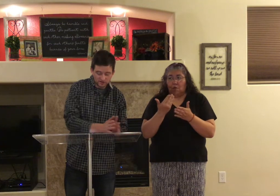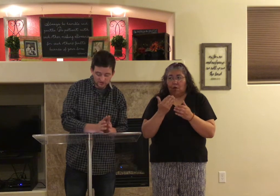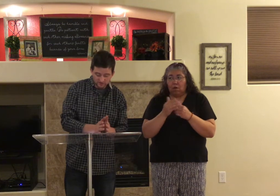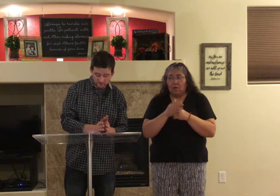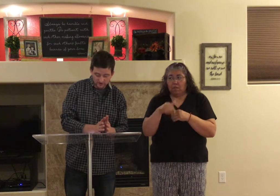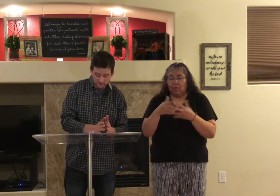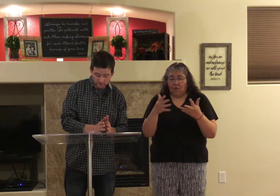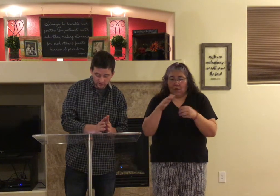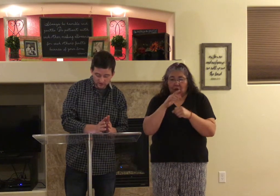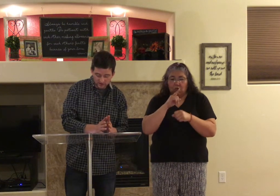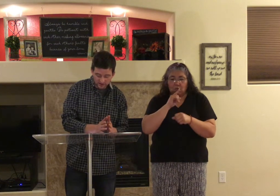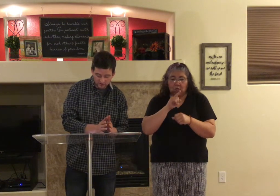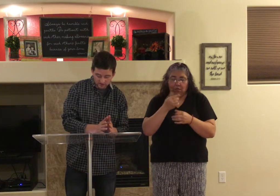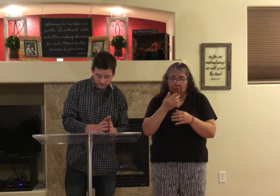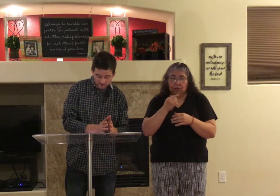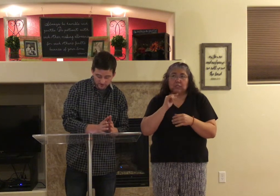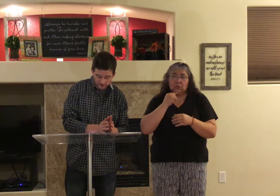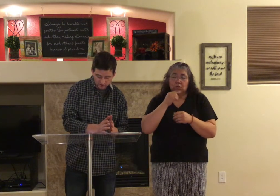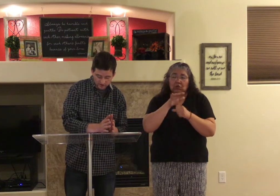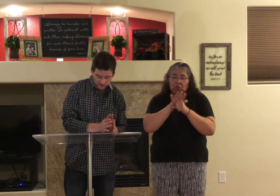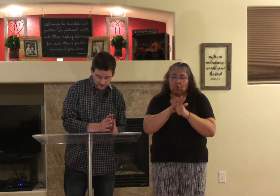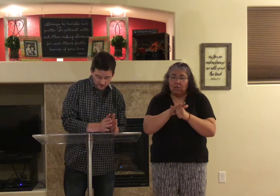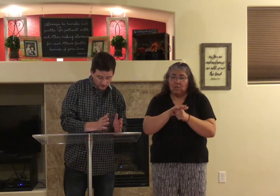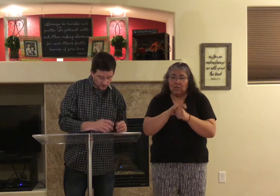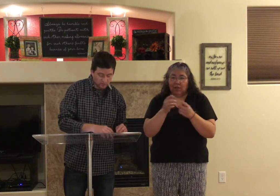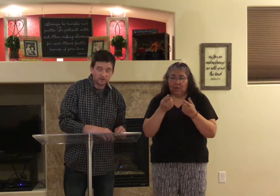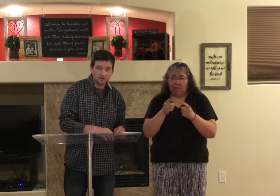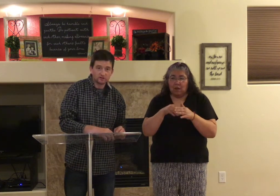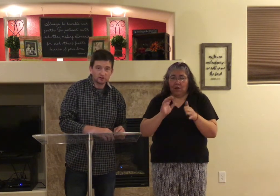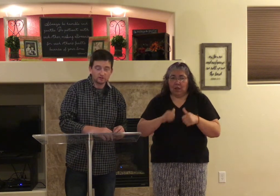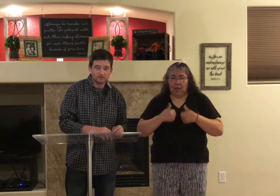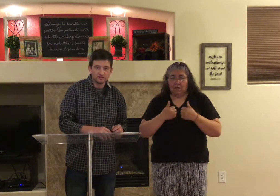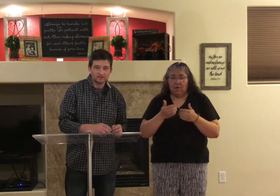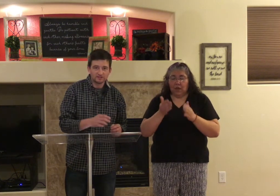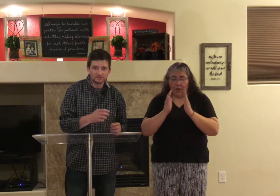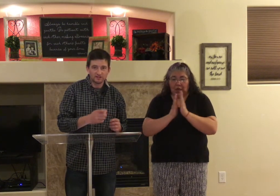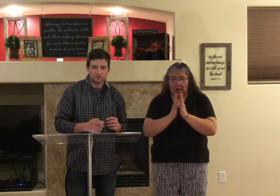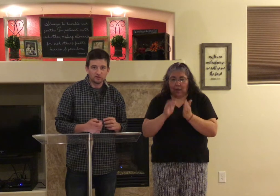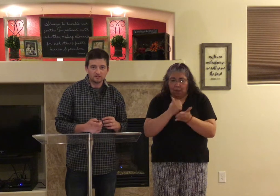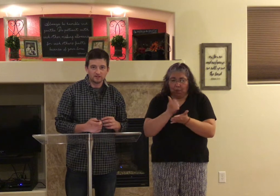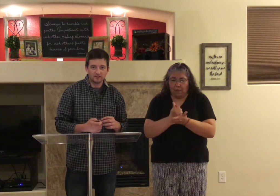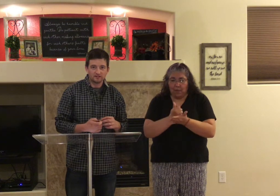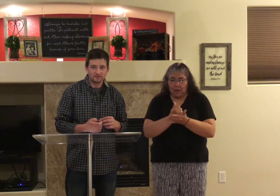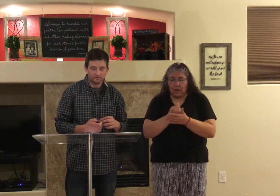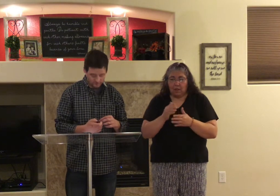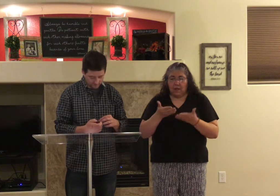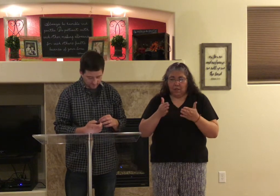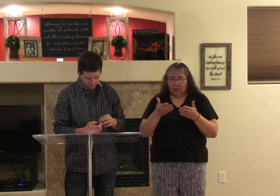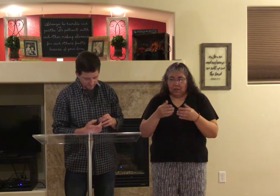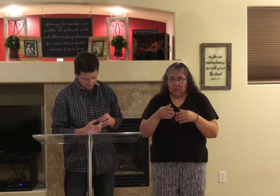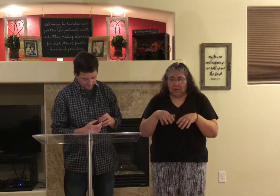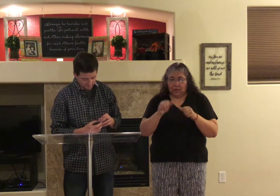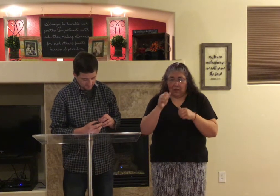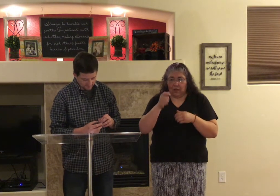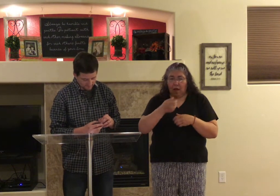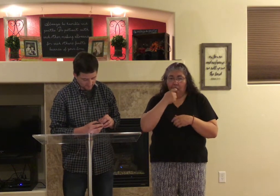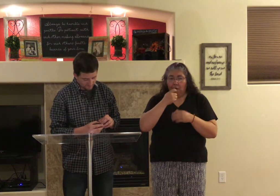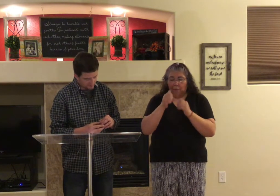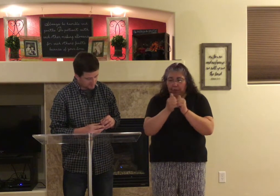very stressful event within our lives. Amen. So why don't we go to the Lord and let's take communion together.